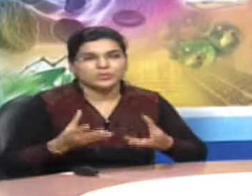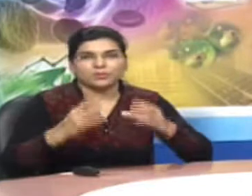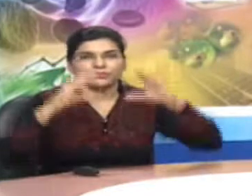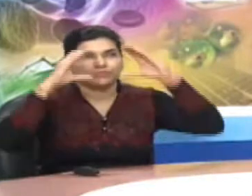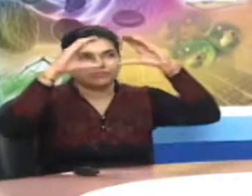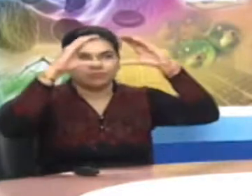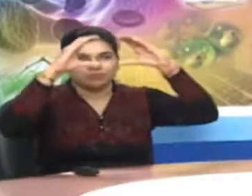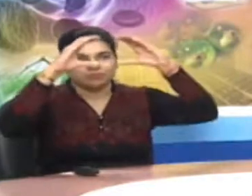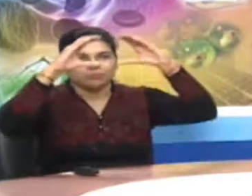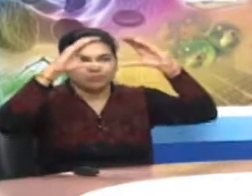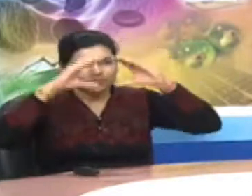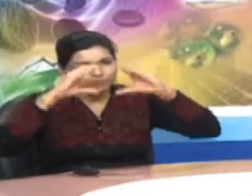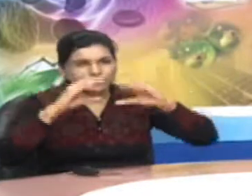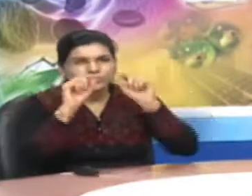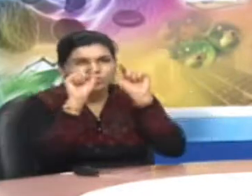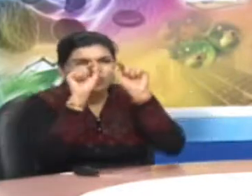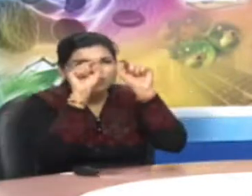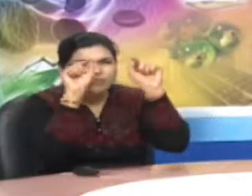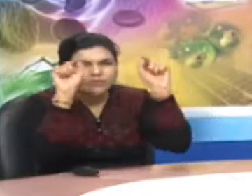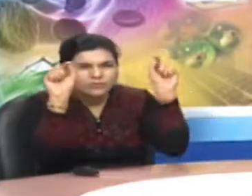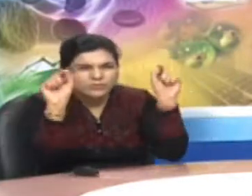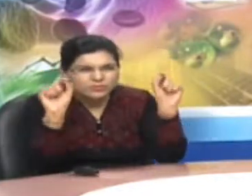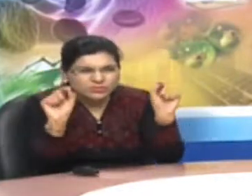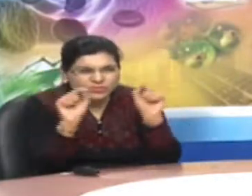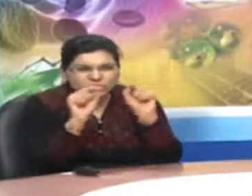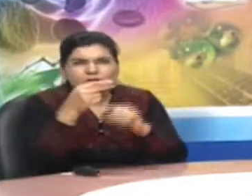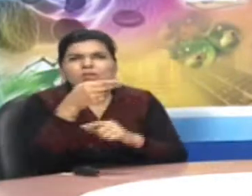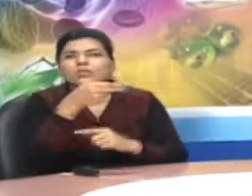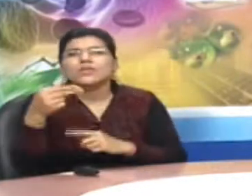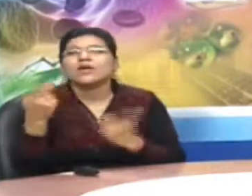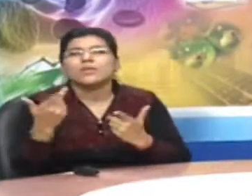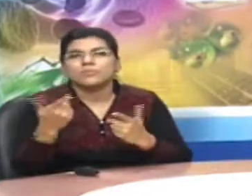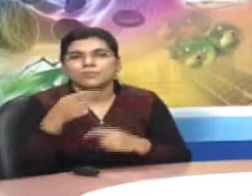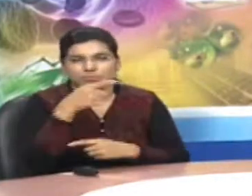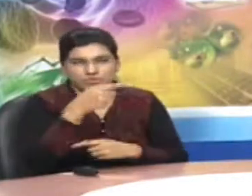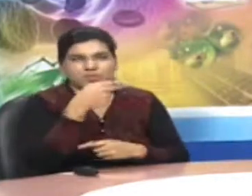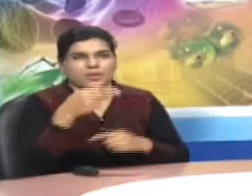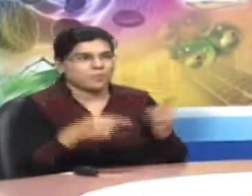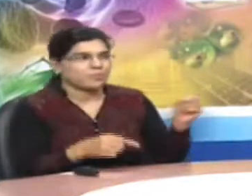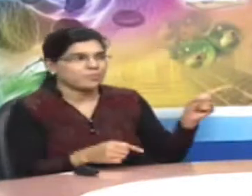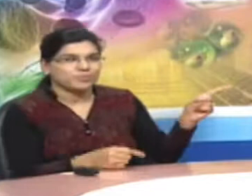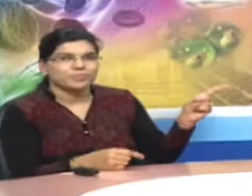in a PowerPoint presentation, when a slide is there and there are these small dotted